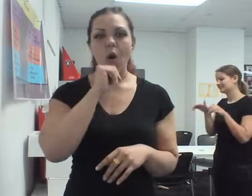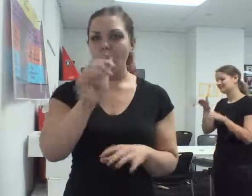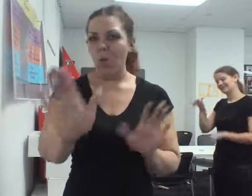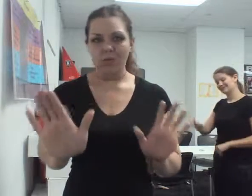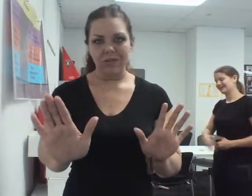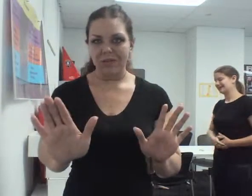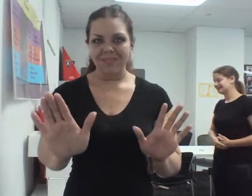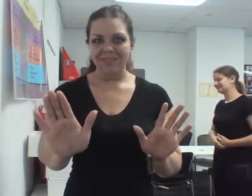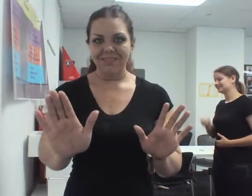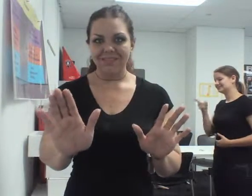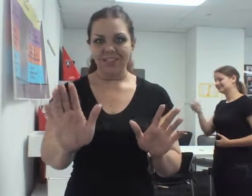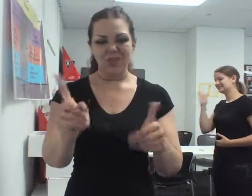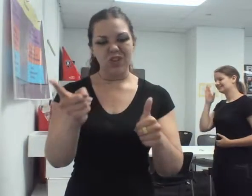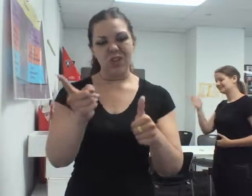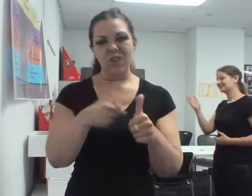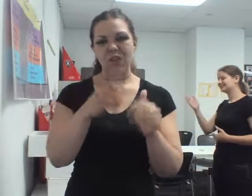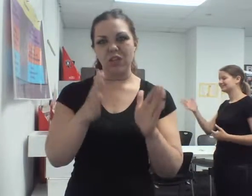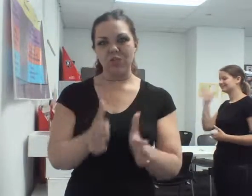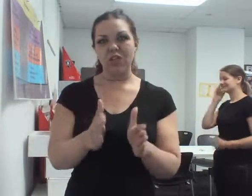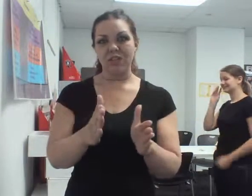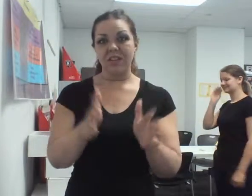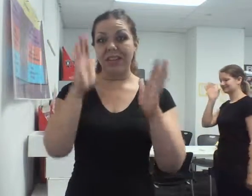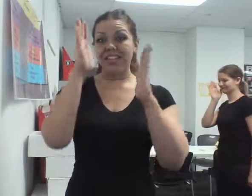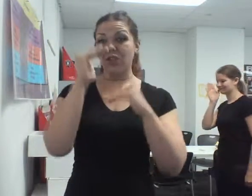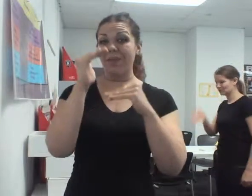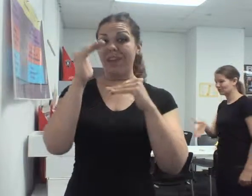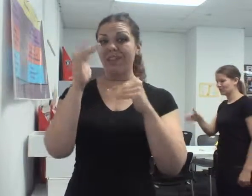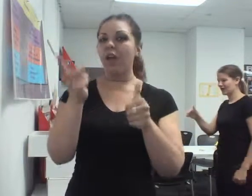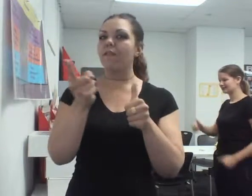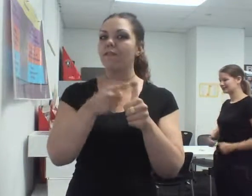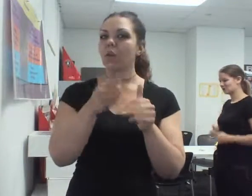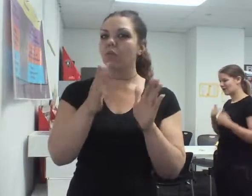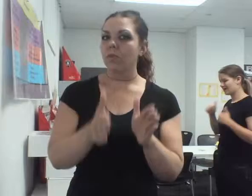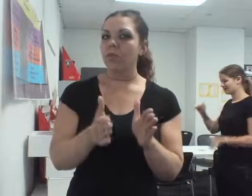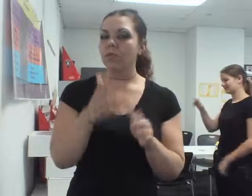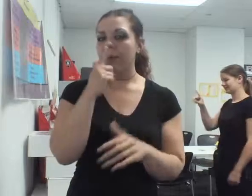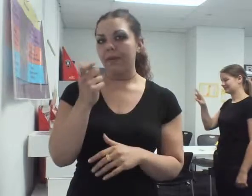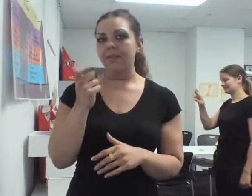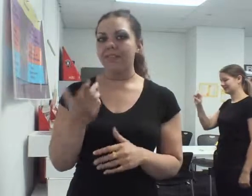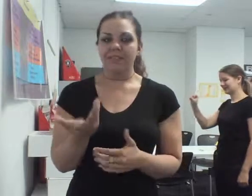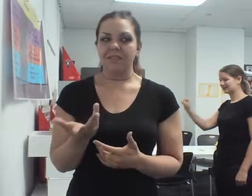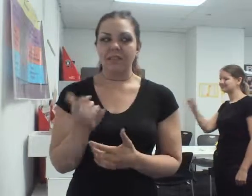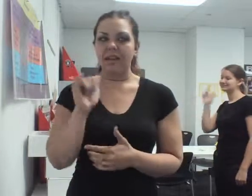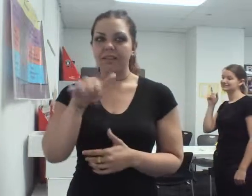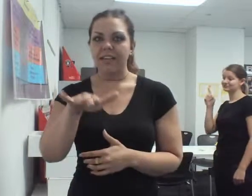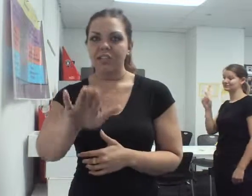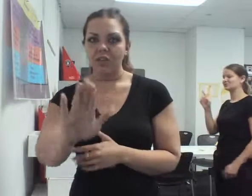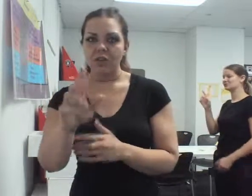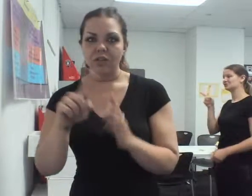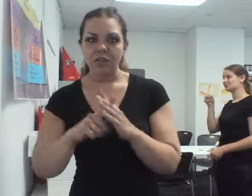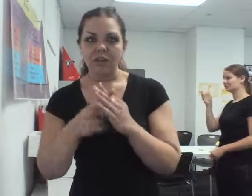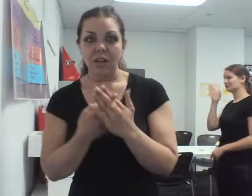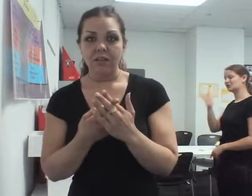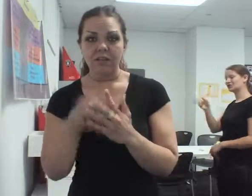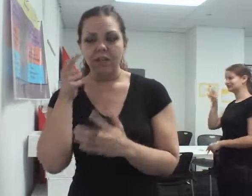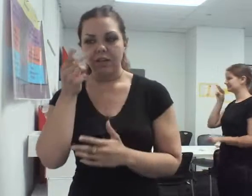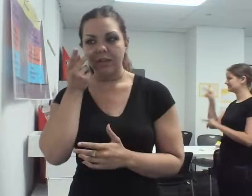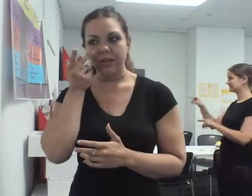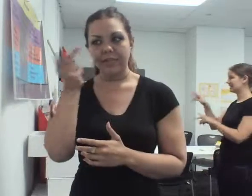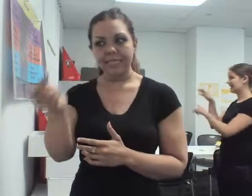I'm expecting that you do first person because that's just where you're going to start. You're going to see it, and you're going to just want to say it exactly what you see,